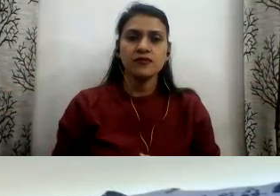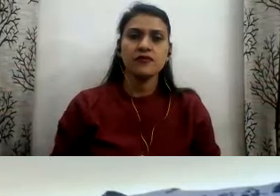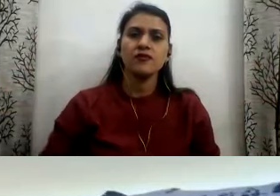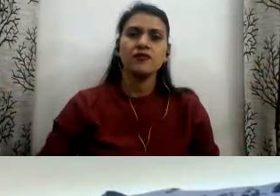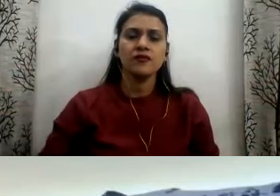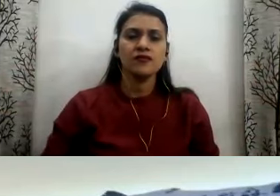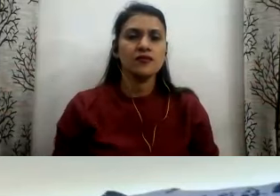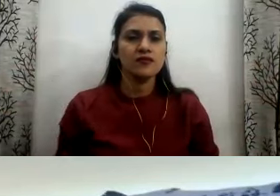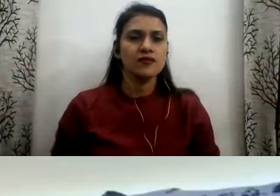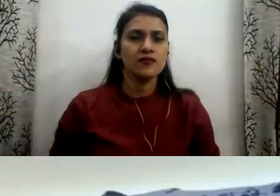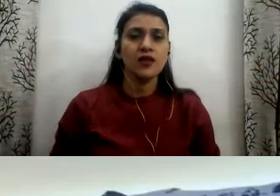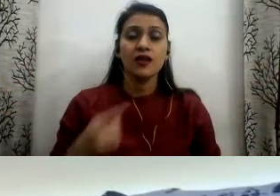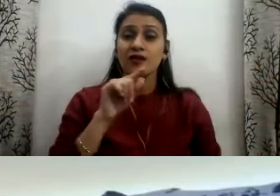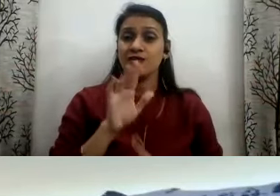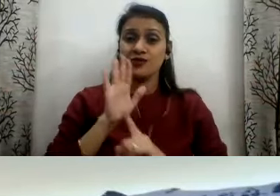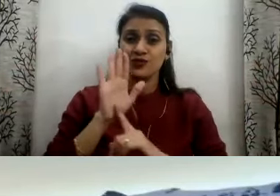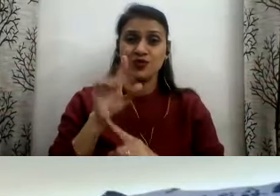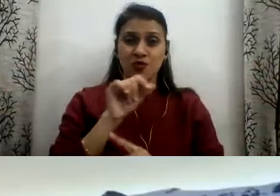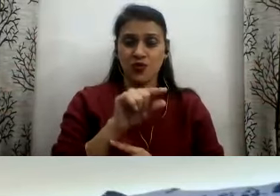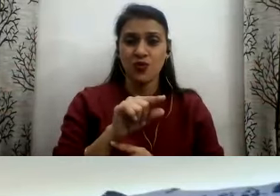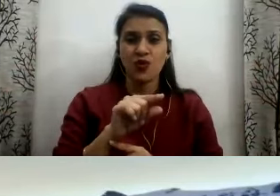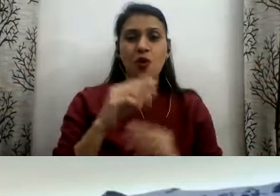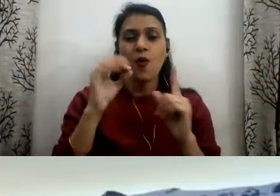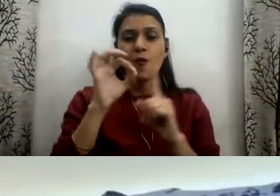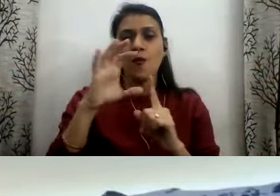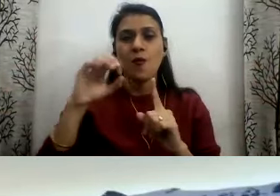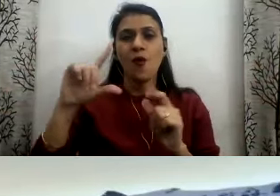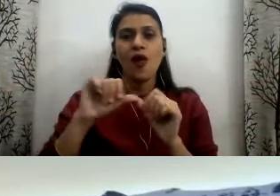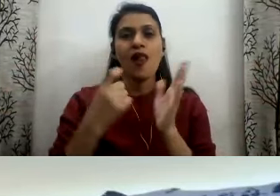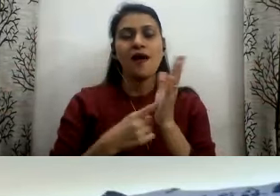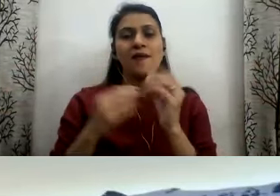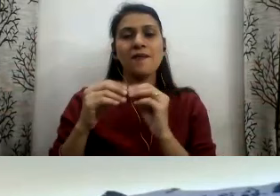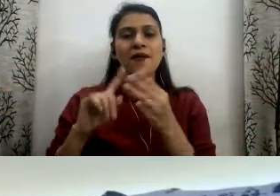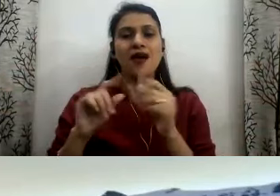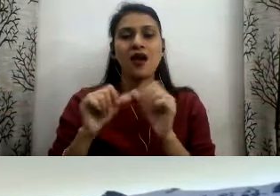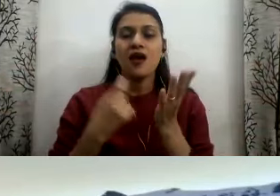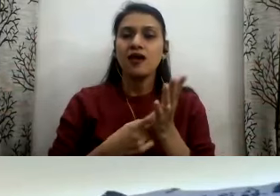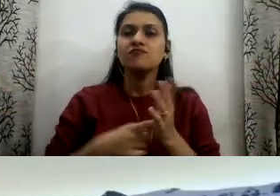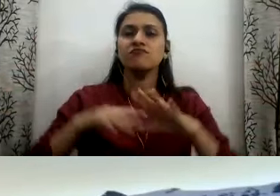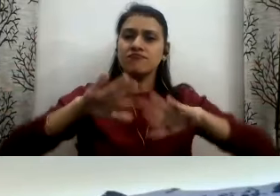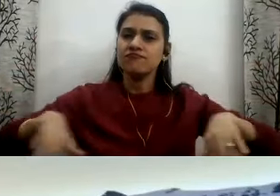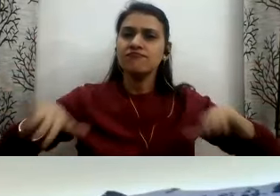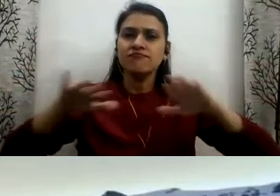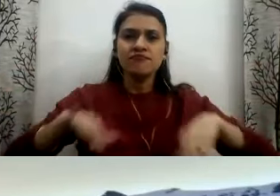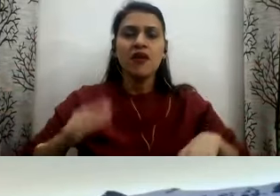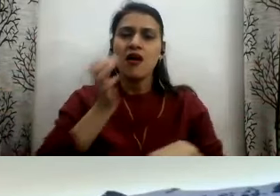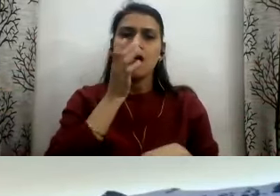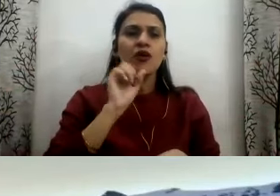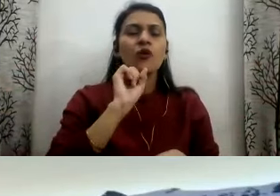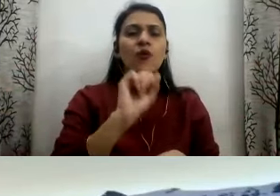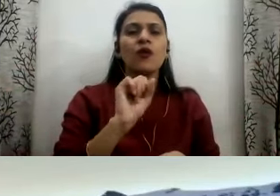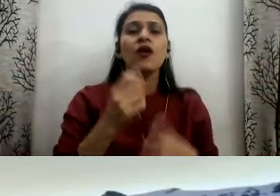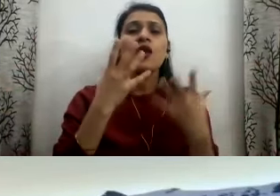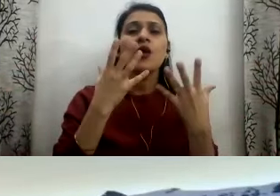us a polar bear, and it talks about bears are spending more energy swimming because they have to get